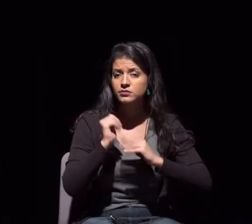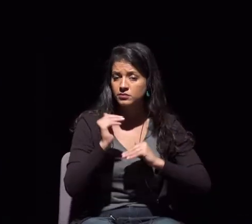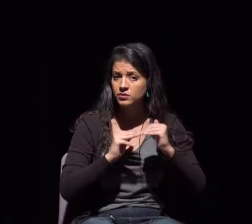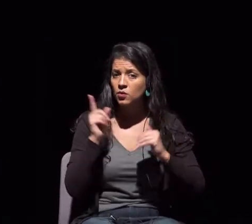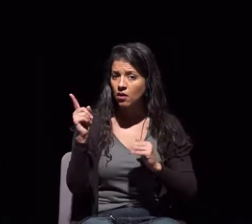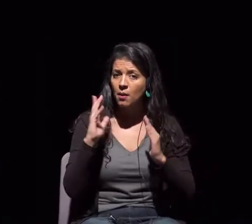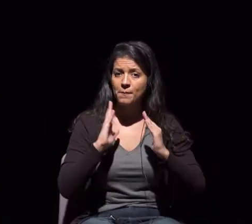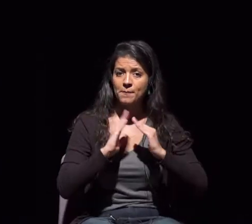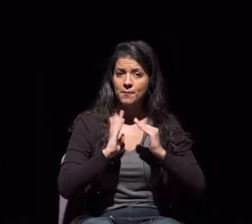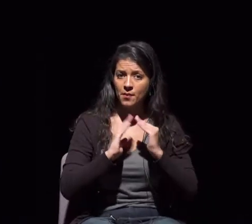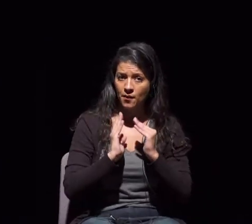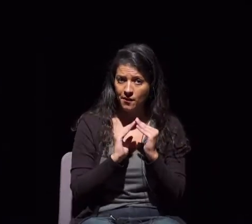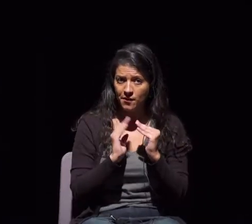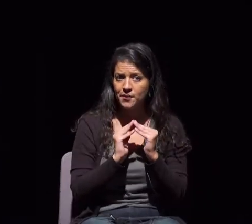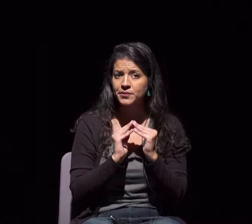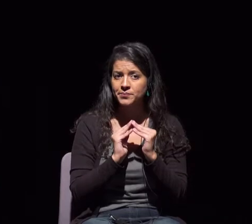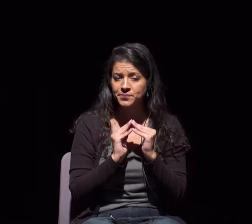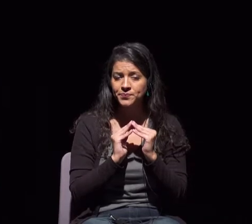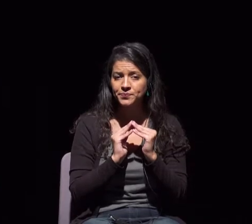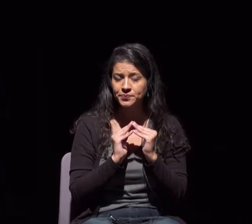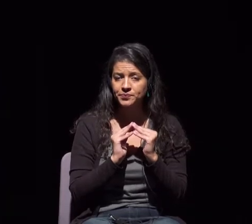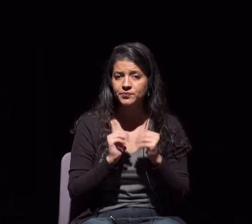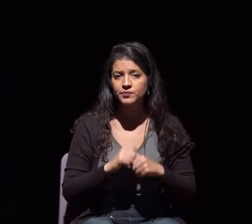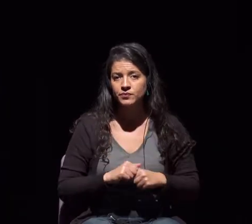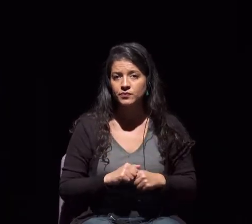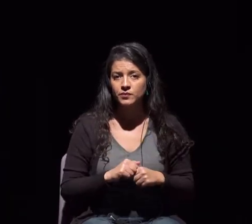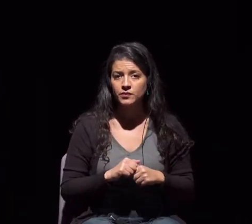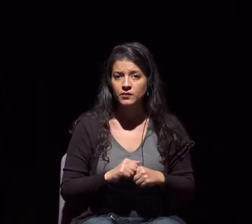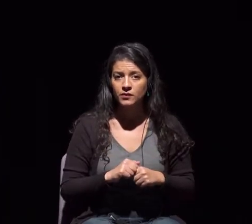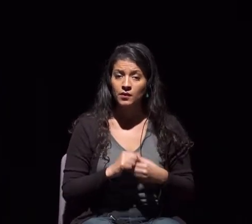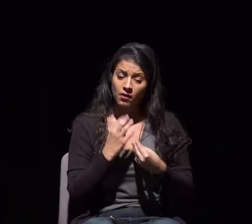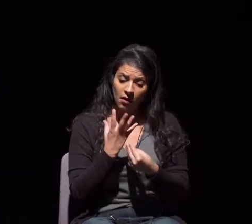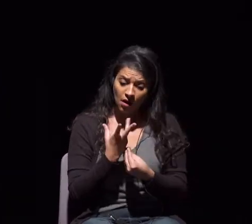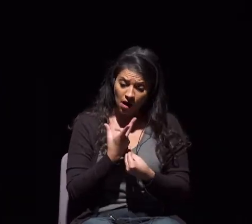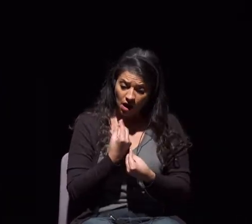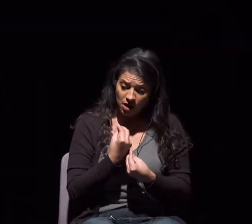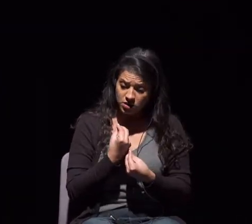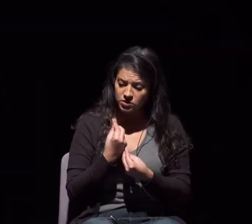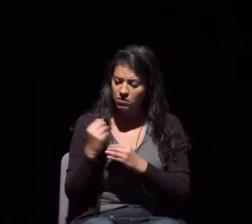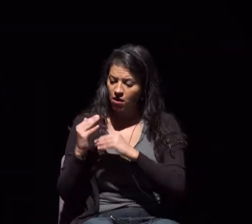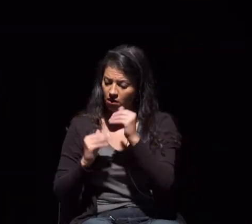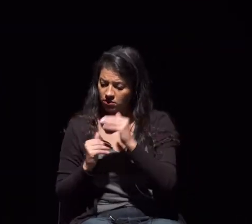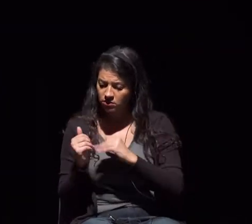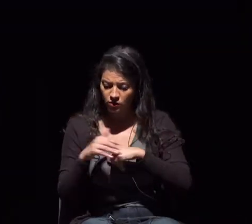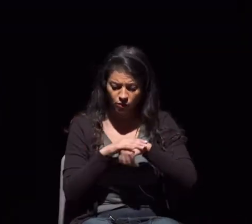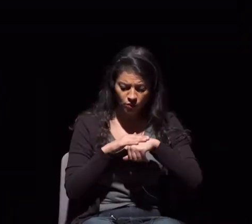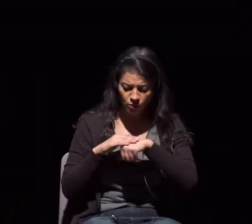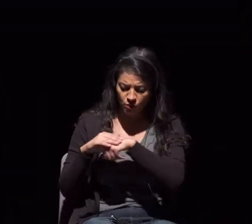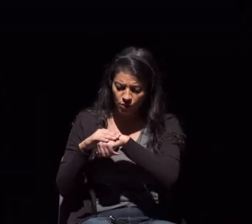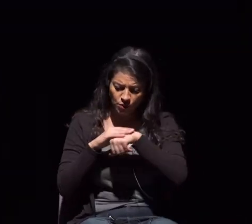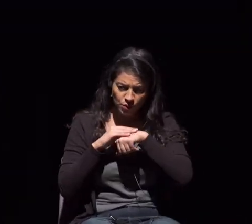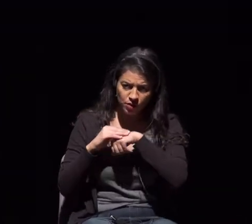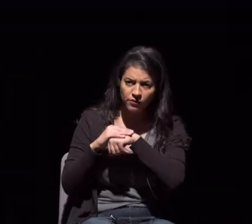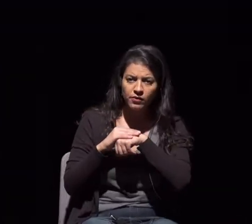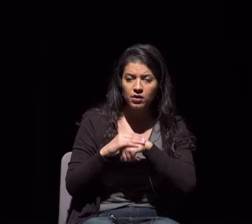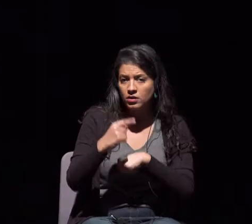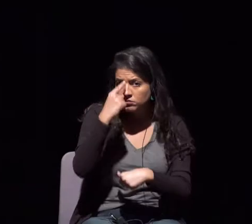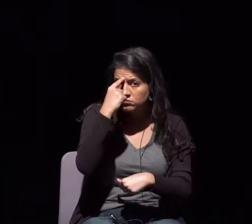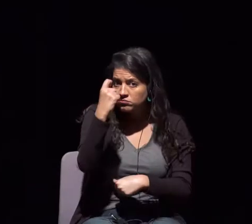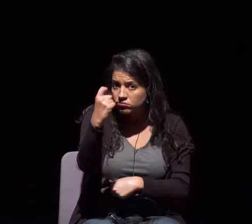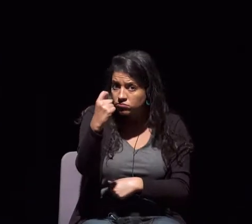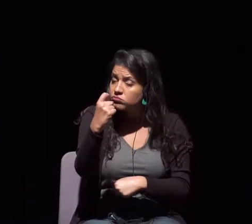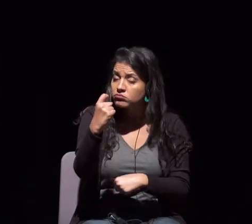was inspired to create a work that sort of responded to his particular immediate needs and histories, where in his